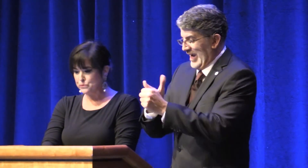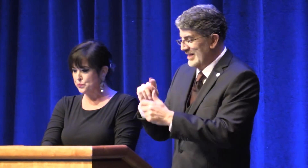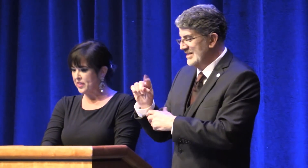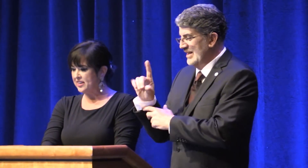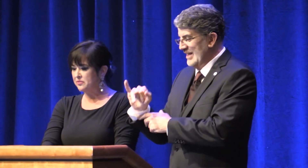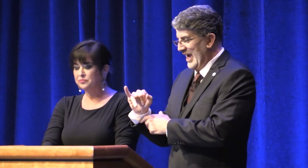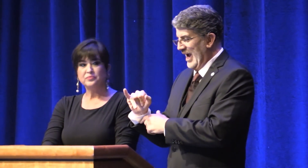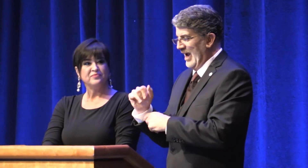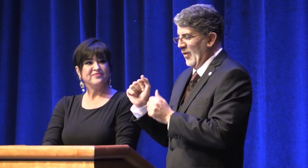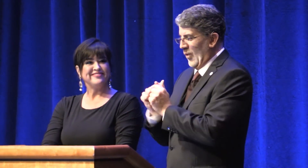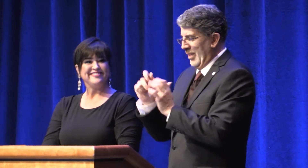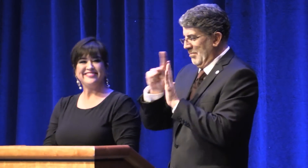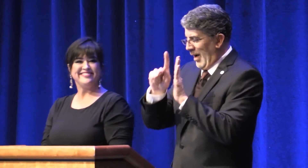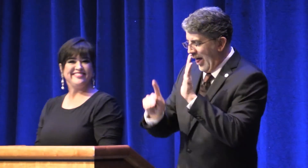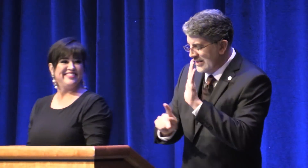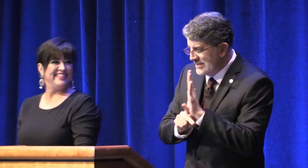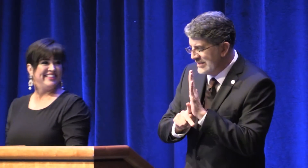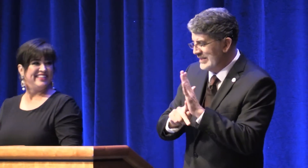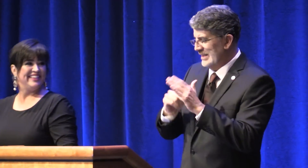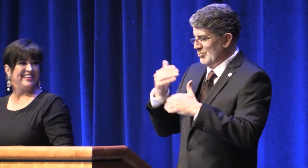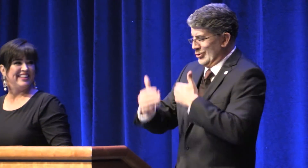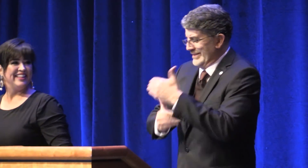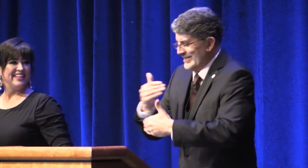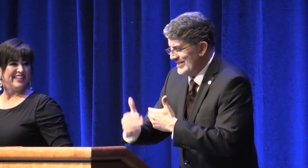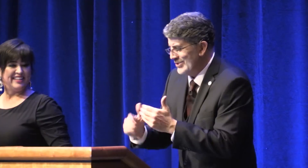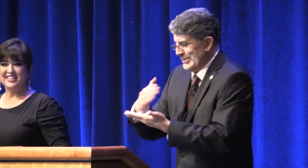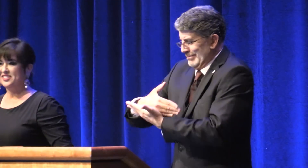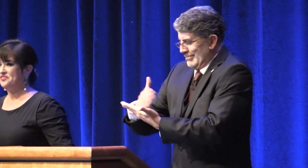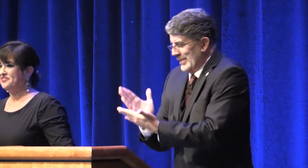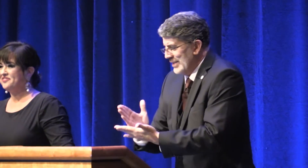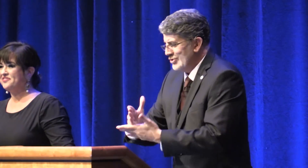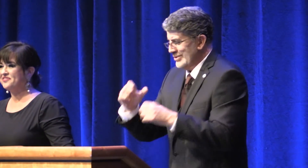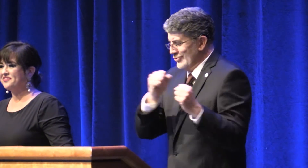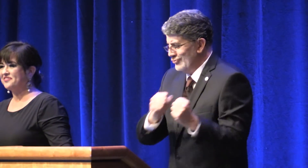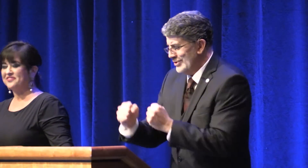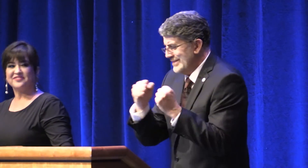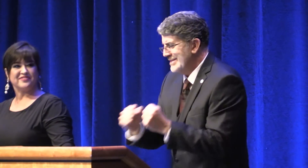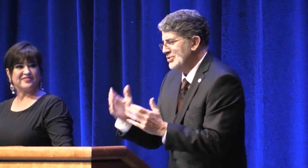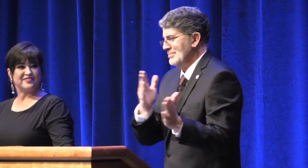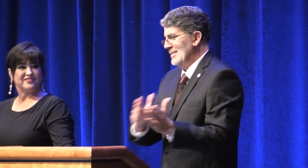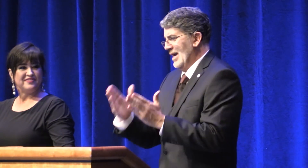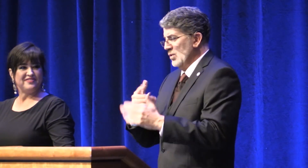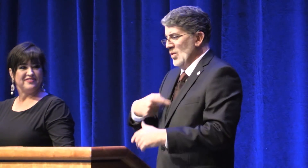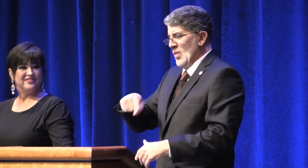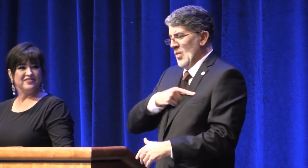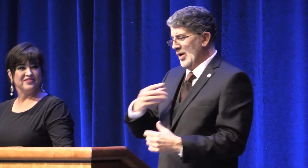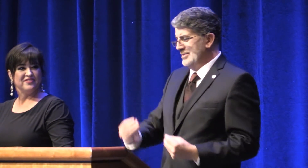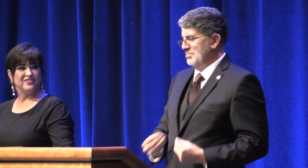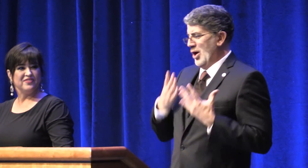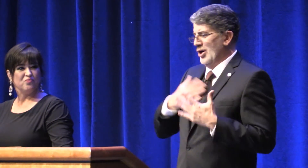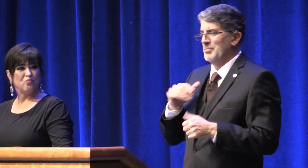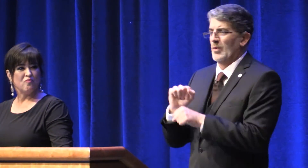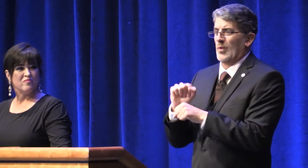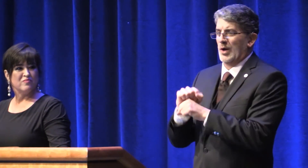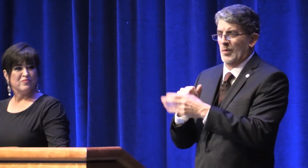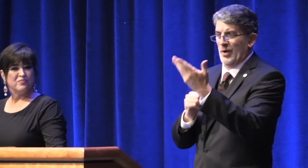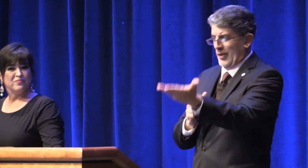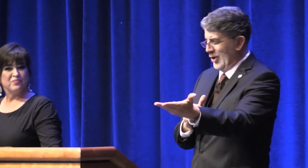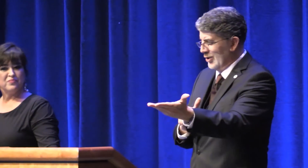with Sheila, who leads us as the president in our policy, our budget, and our finance, and